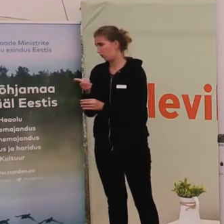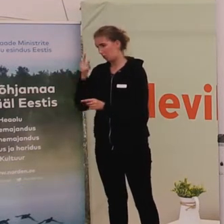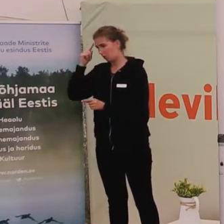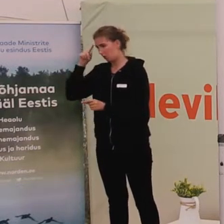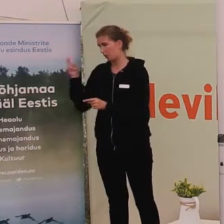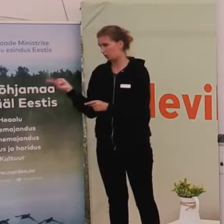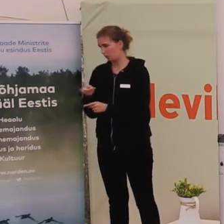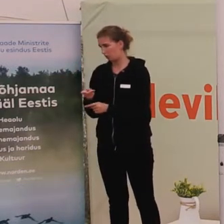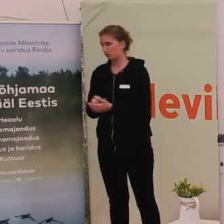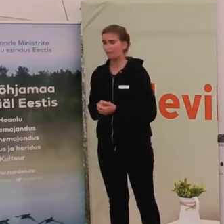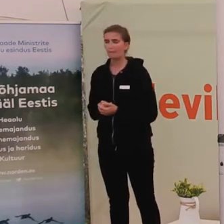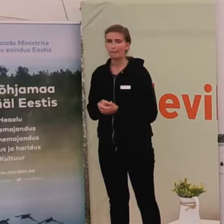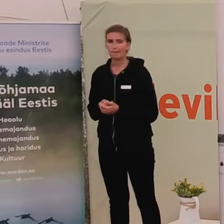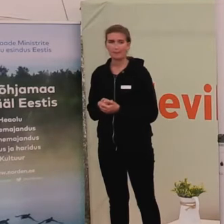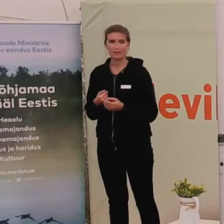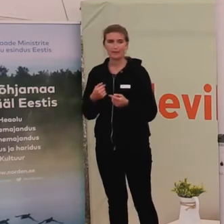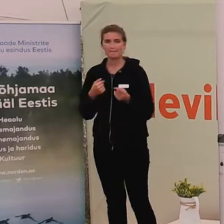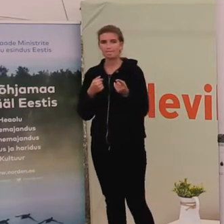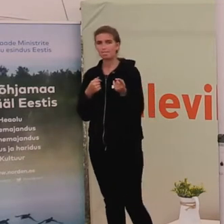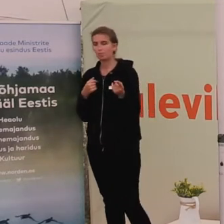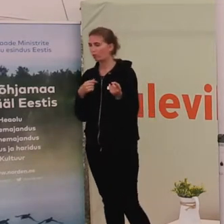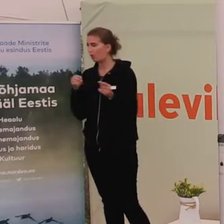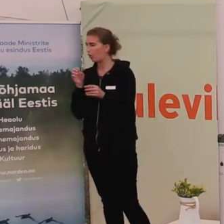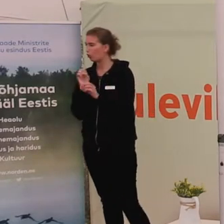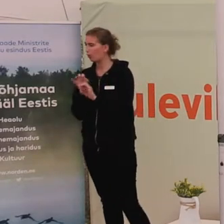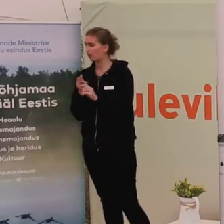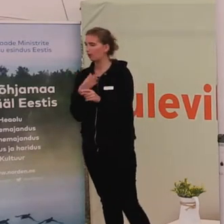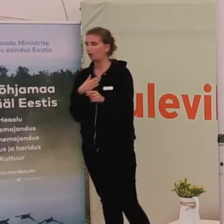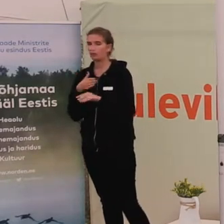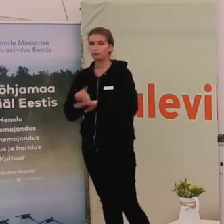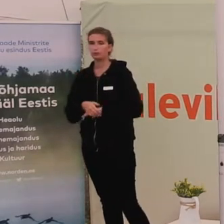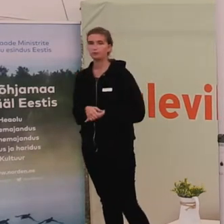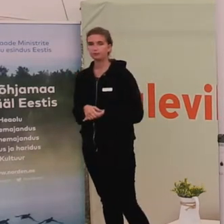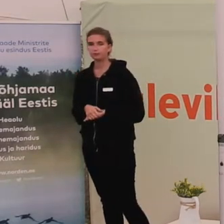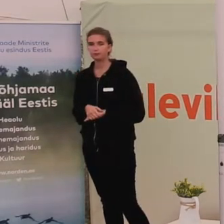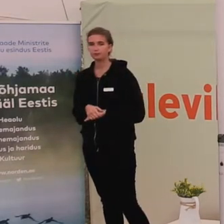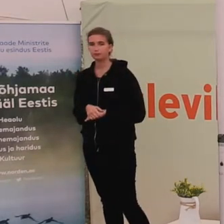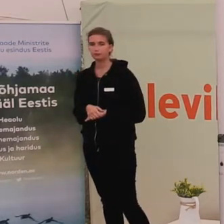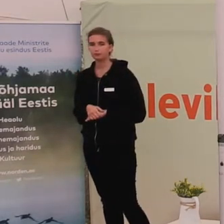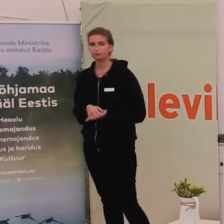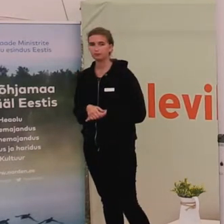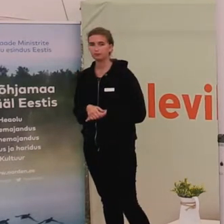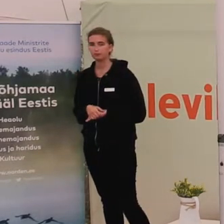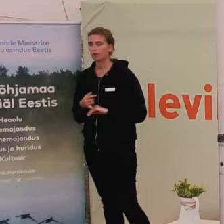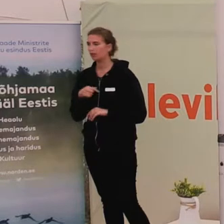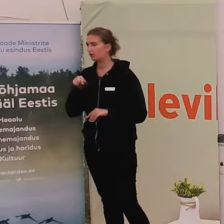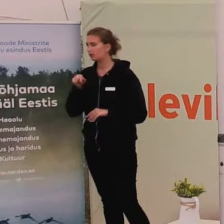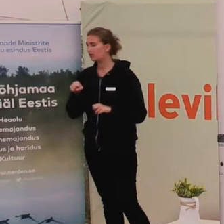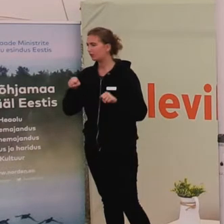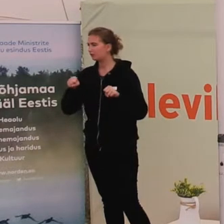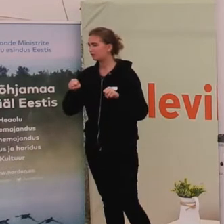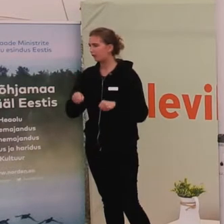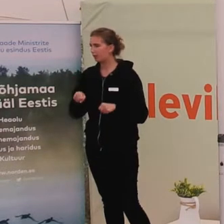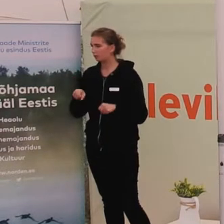One to you, and then send the microphone back. I'd like to say a comment. It's about this possibility